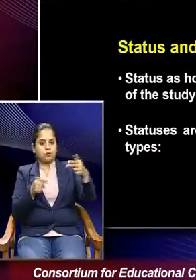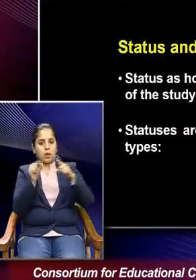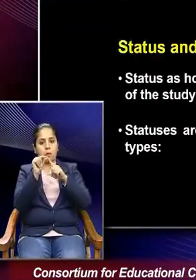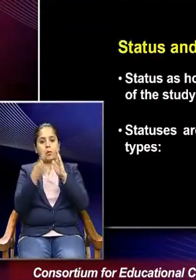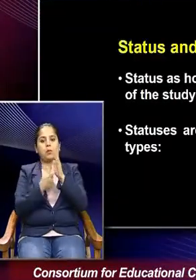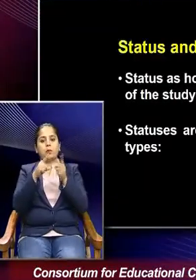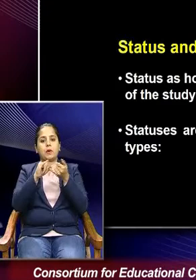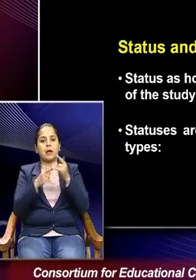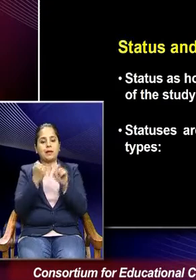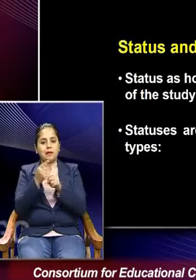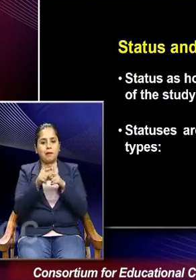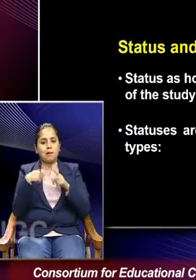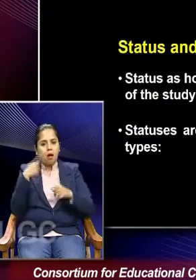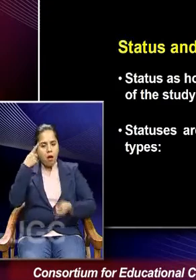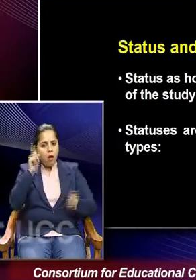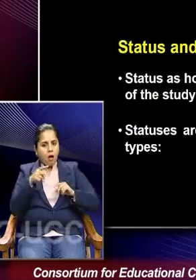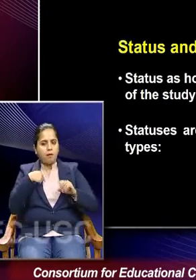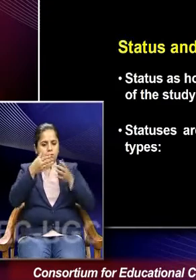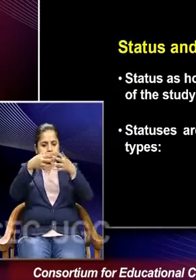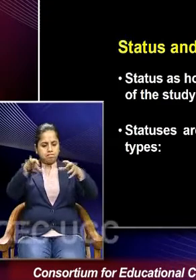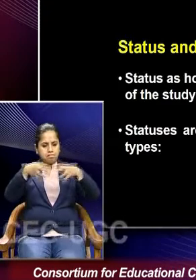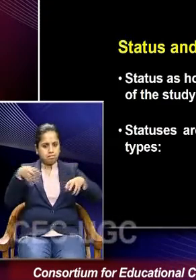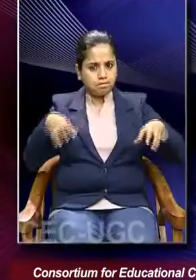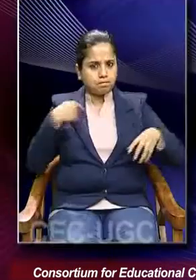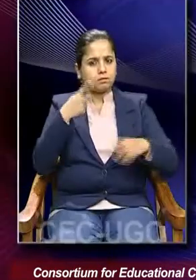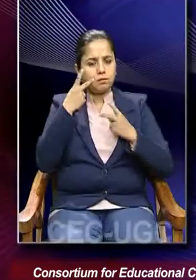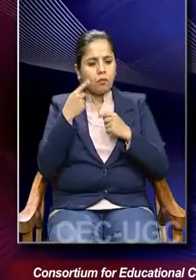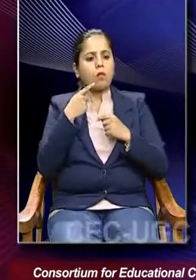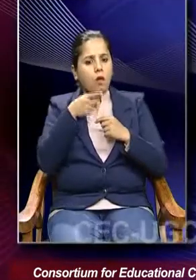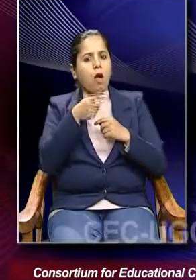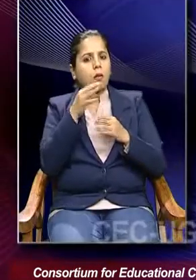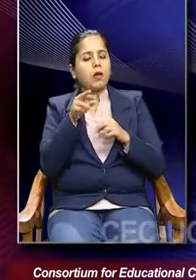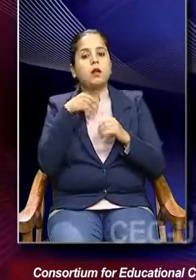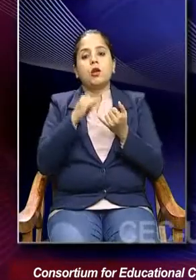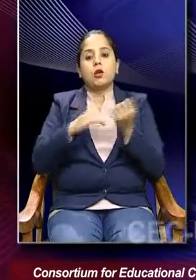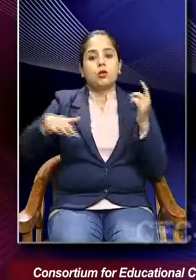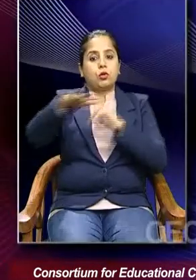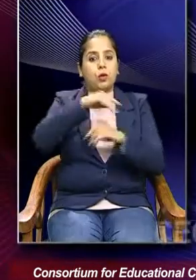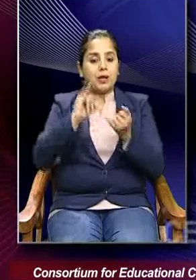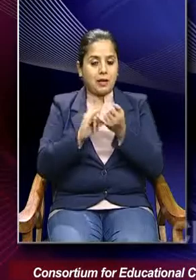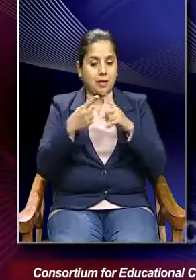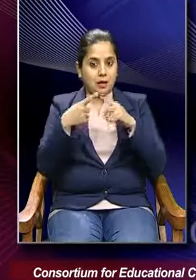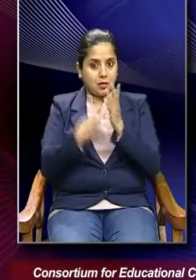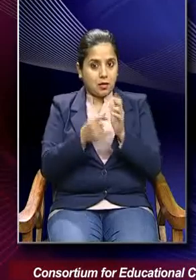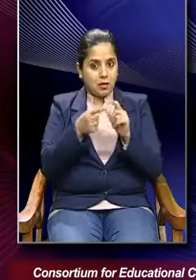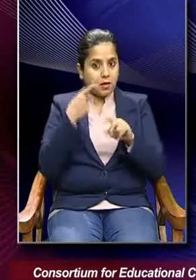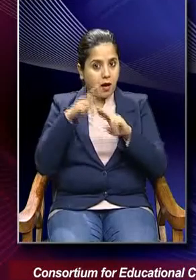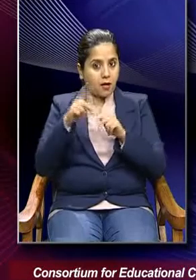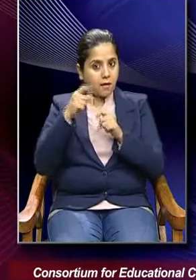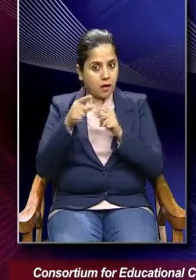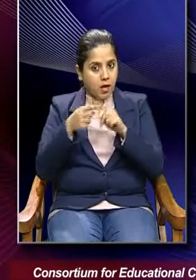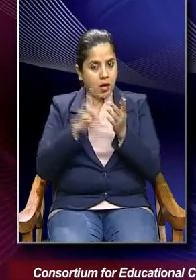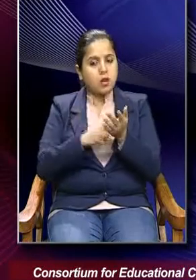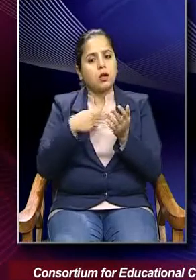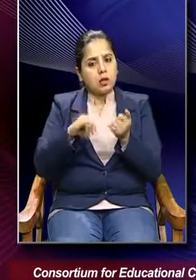of stratification. So, when we do a kind of study of social stratification, we will study about